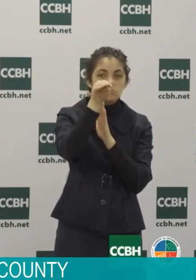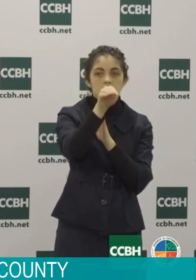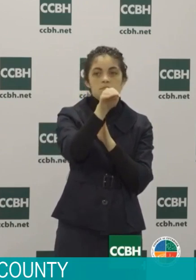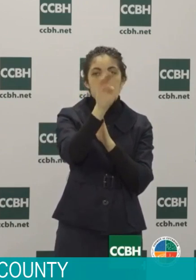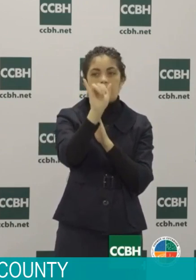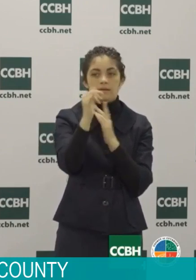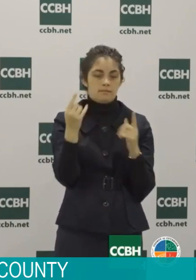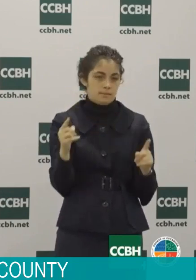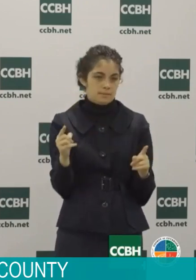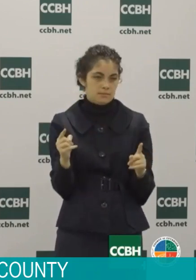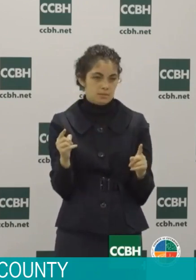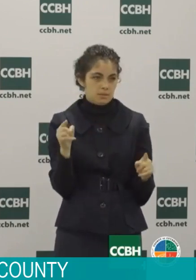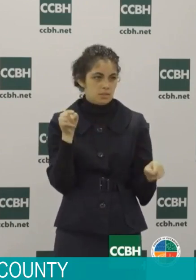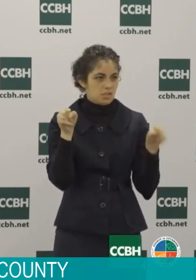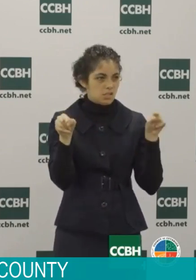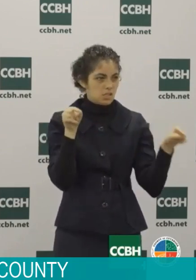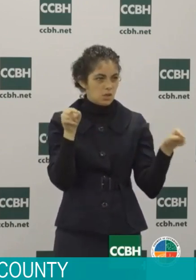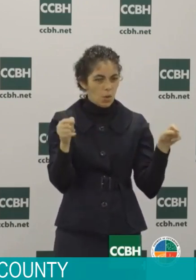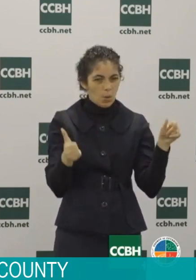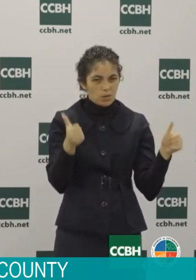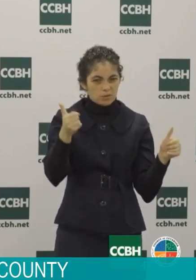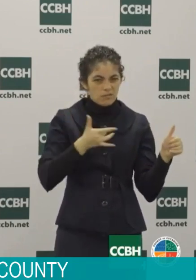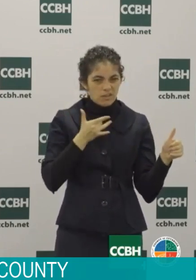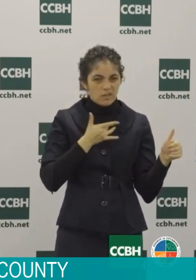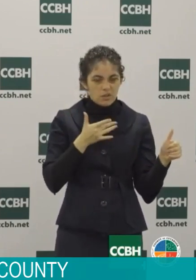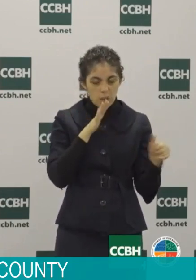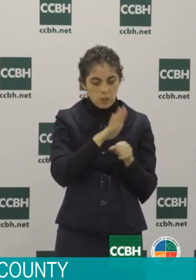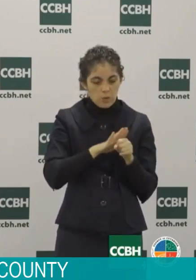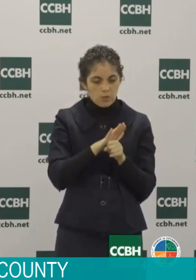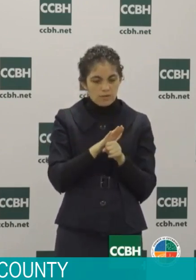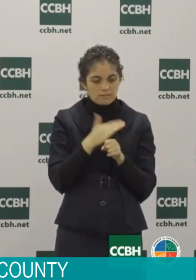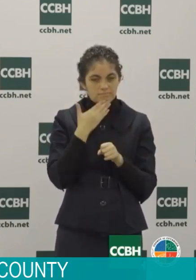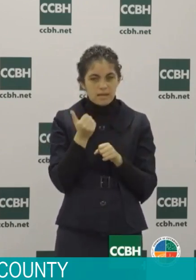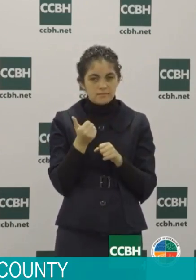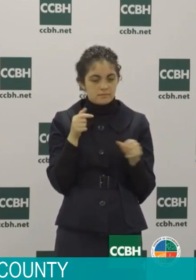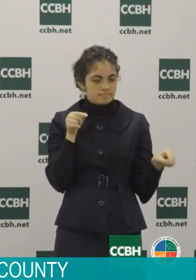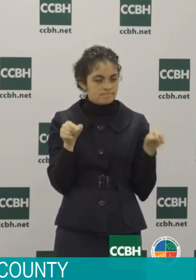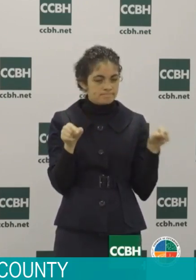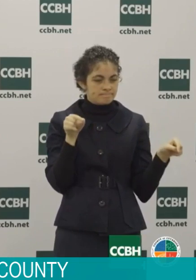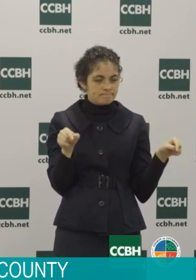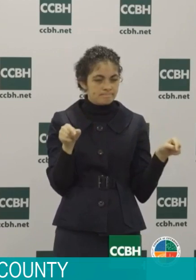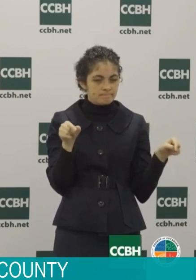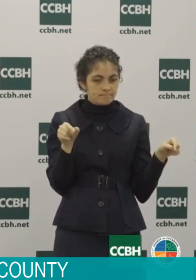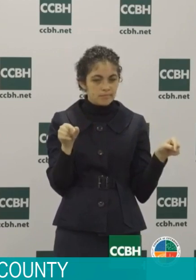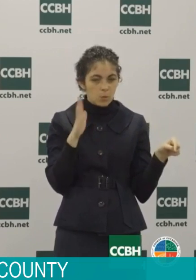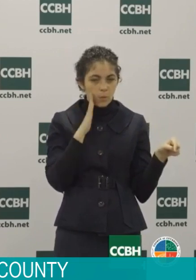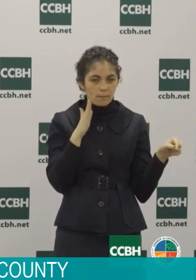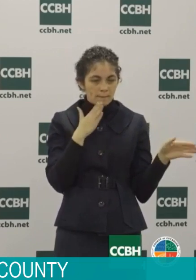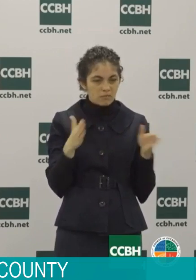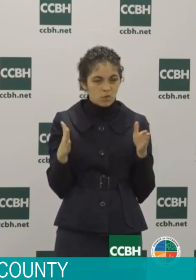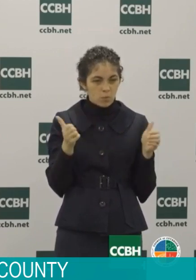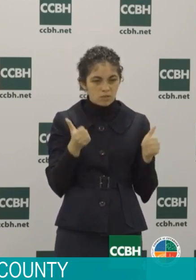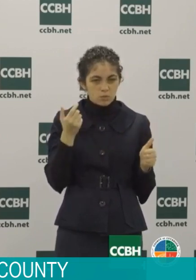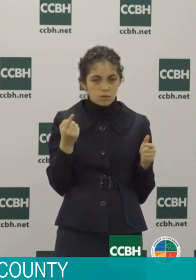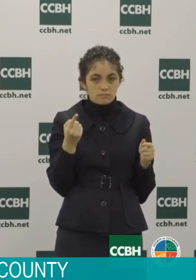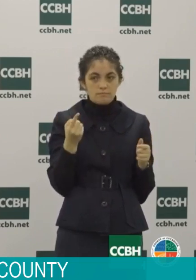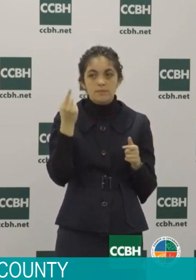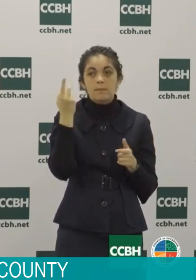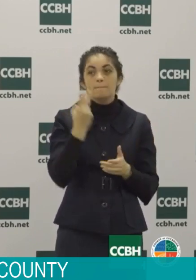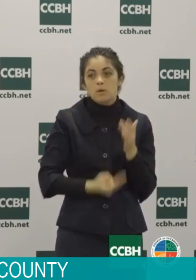out. And what do we think here locally about those two models and which one should we prepare for? And I would say